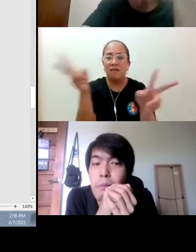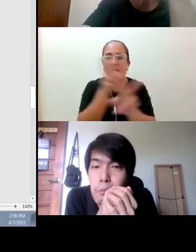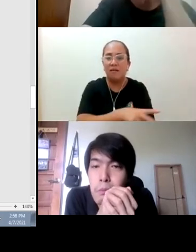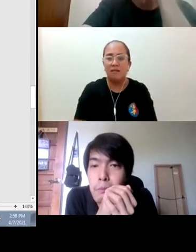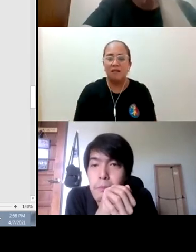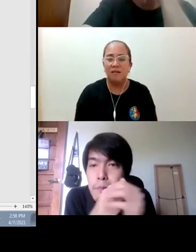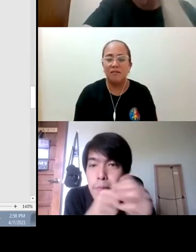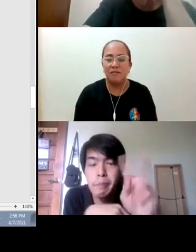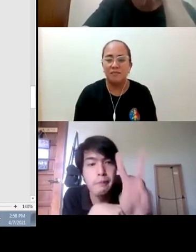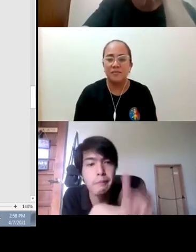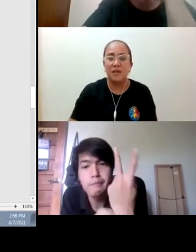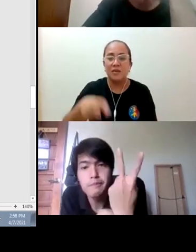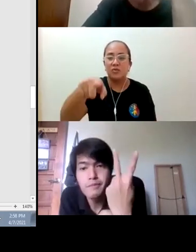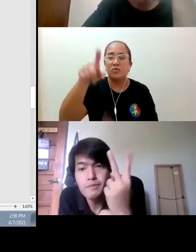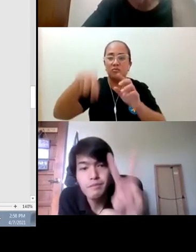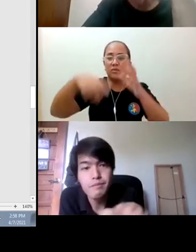So you have to decide.